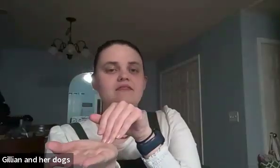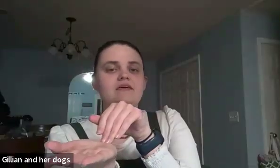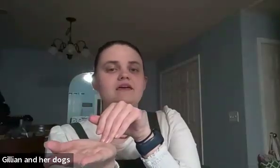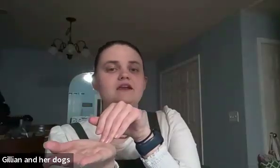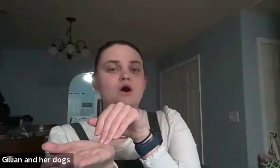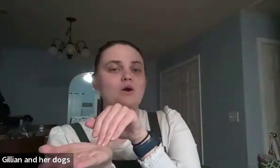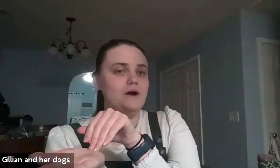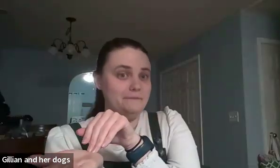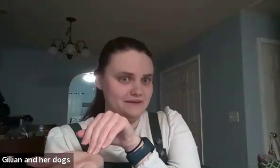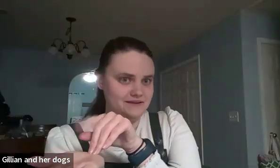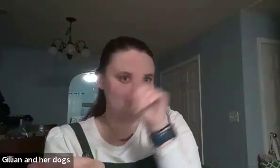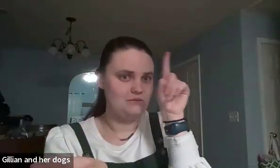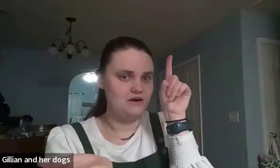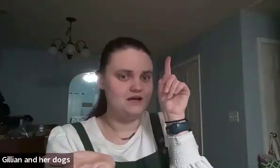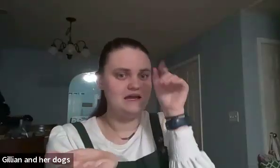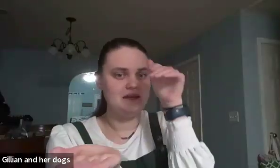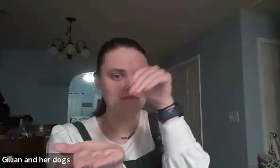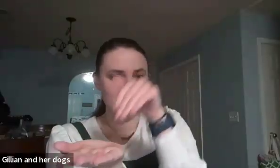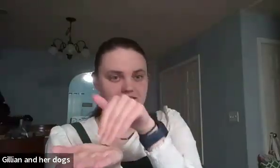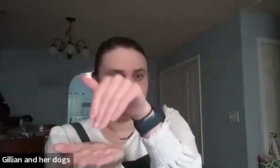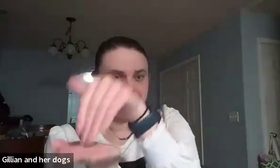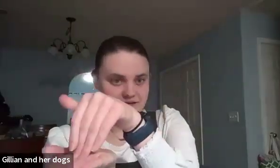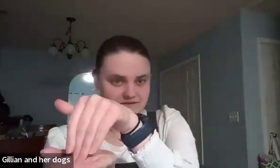And then our 1 million, 1 million.